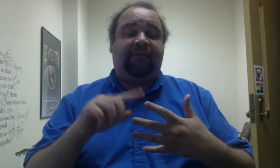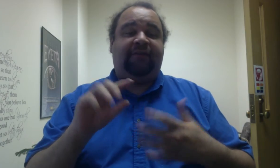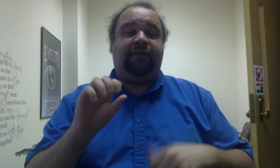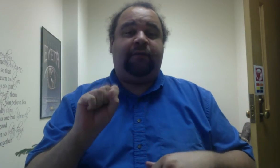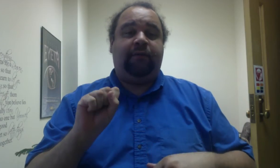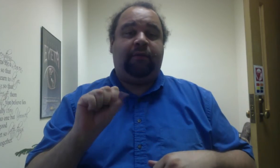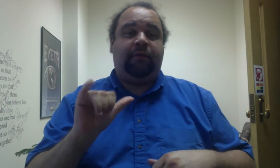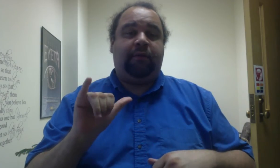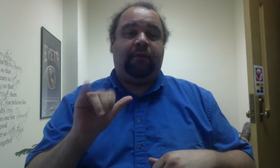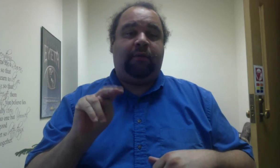syntax,